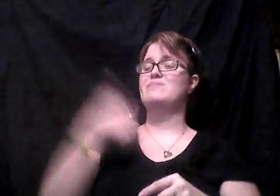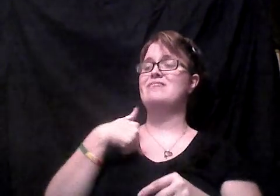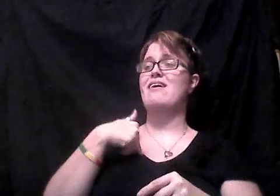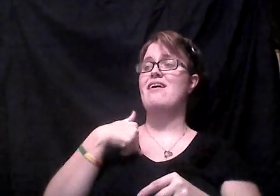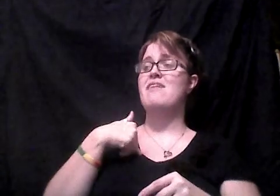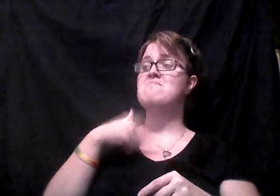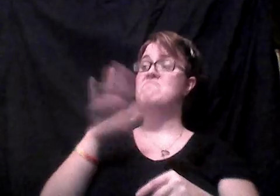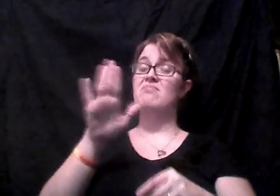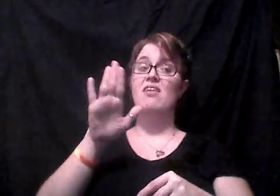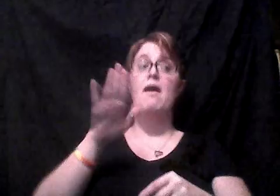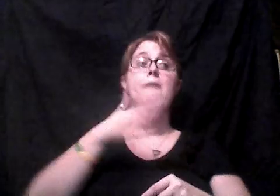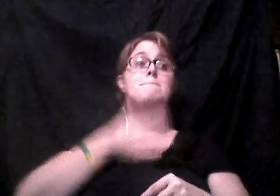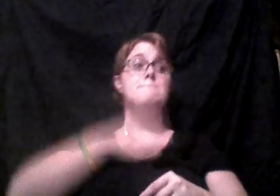helps people."